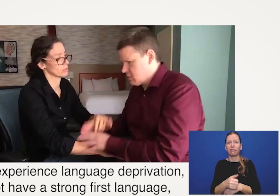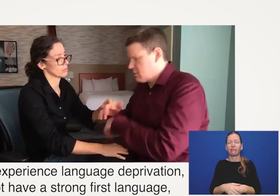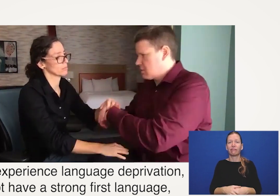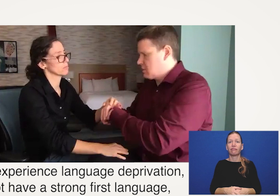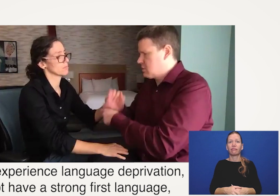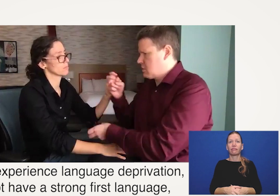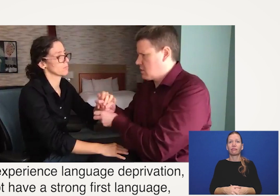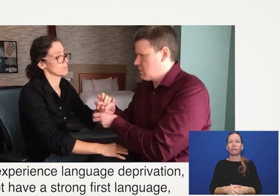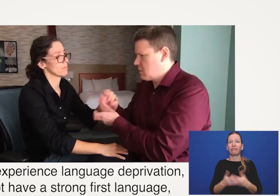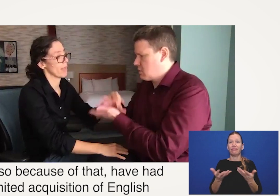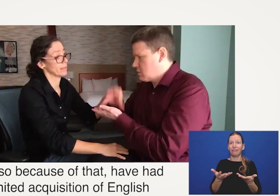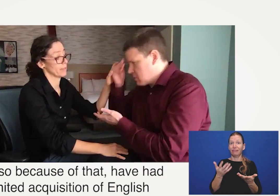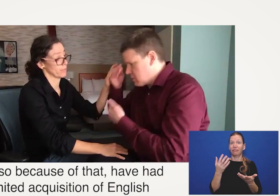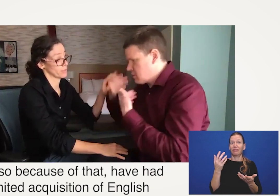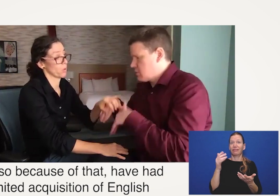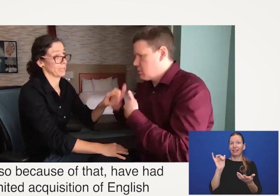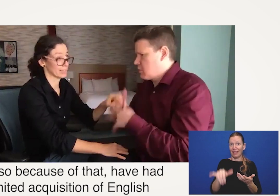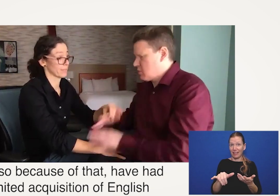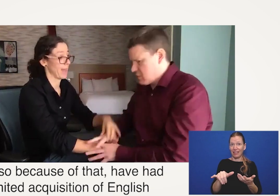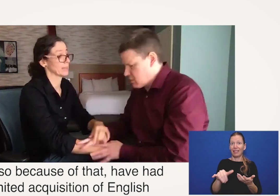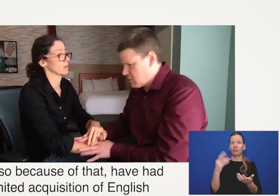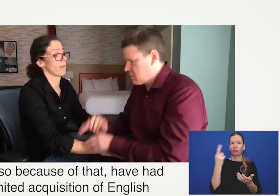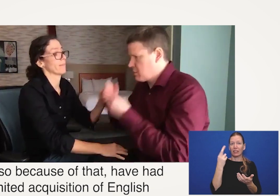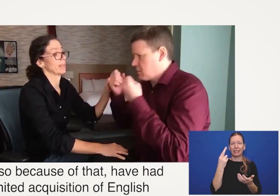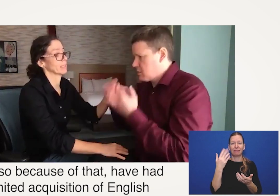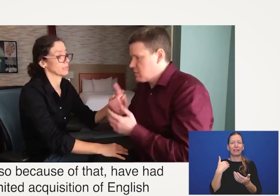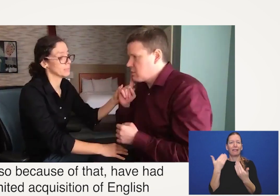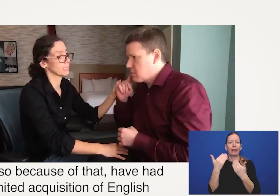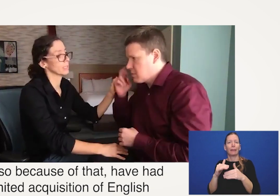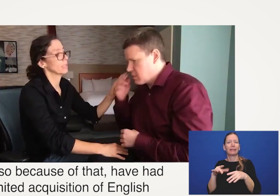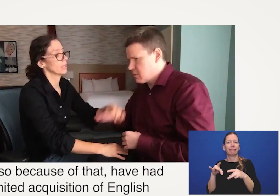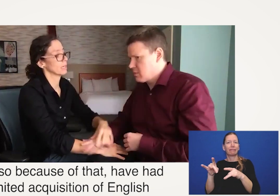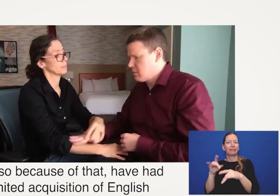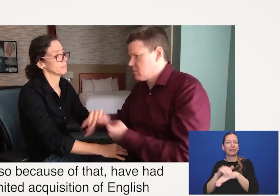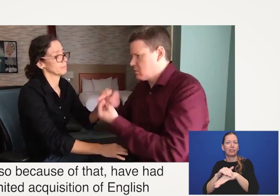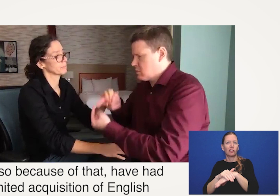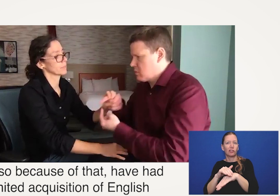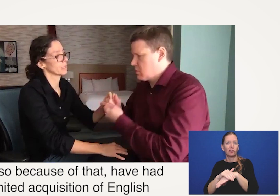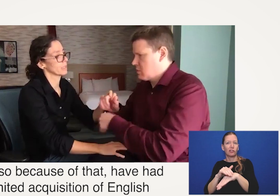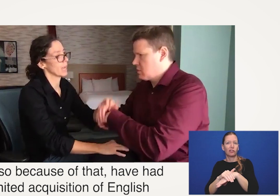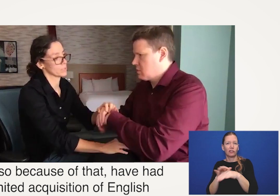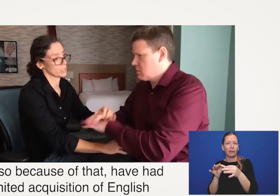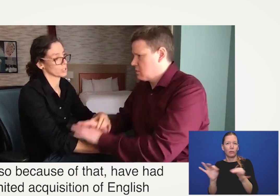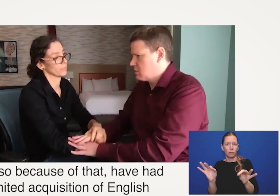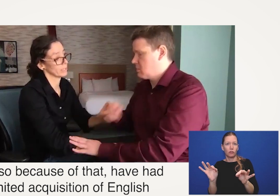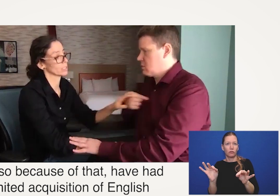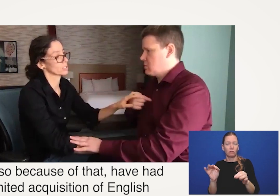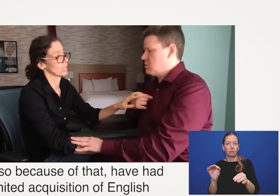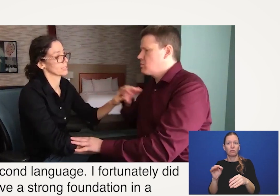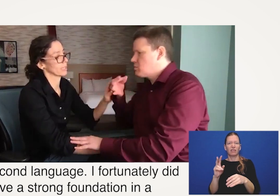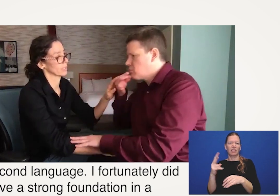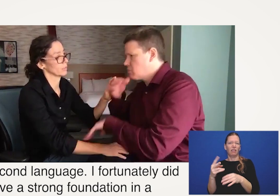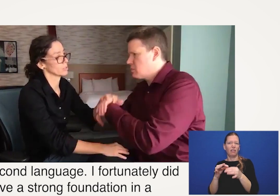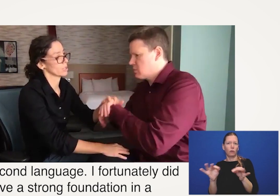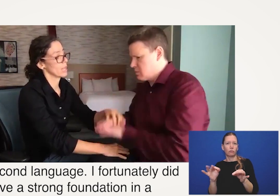language. And so because of that, have had limited acquisition of English